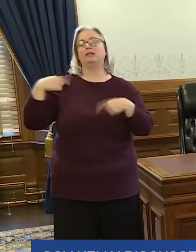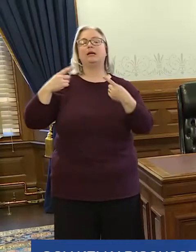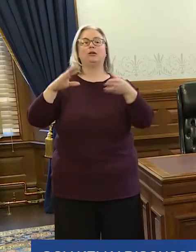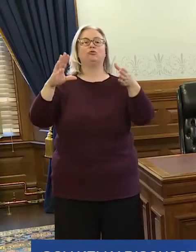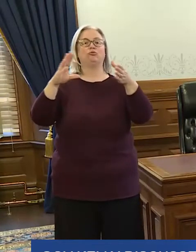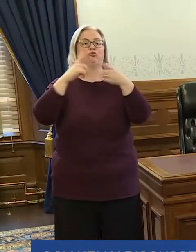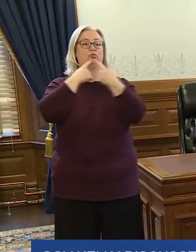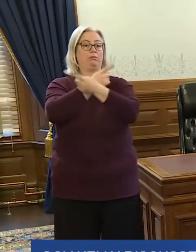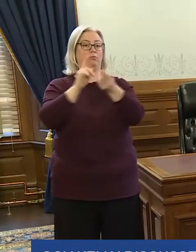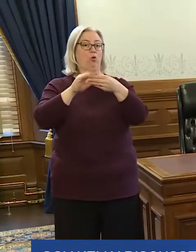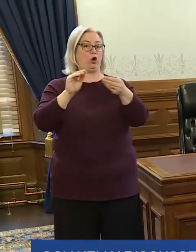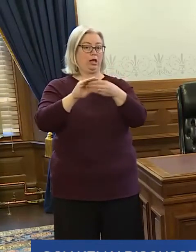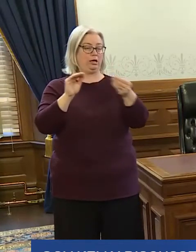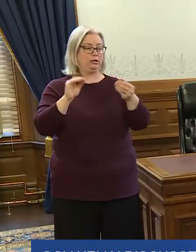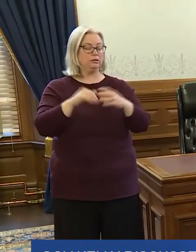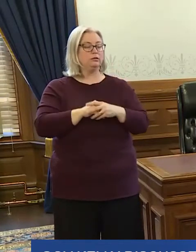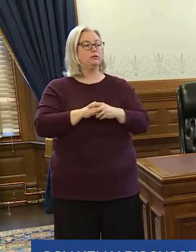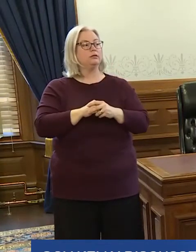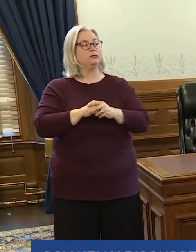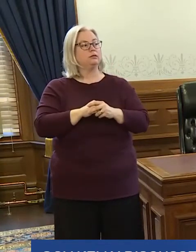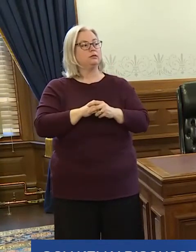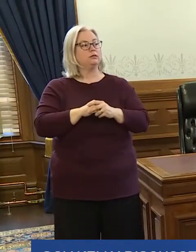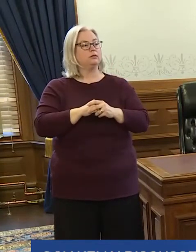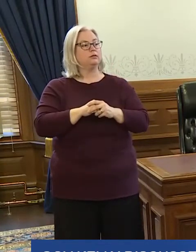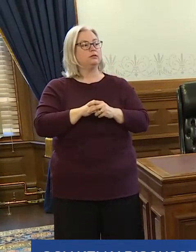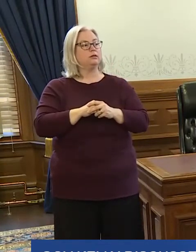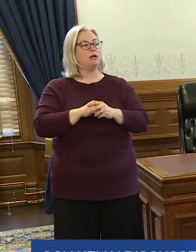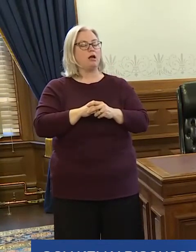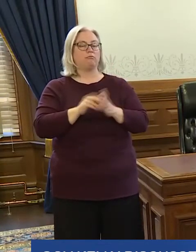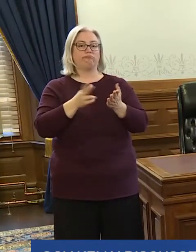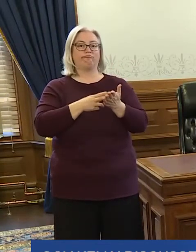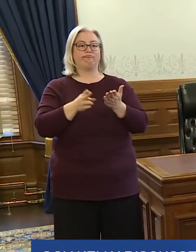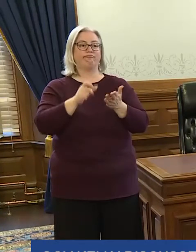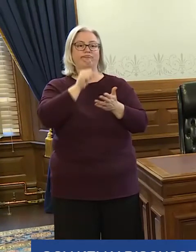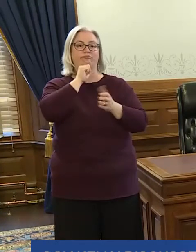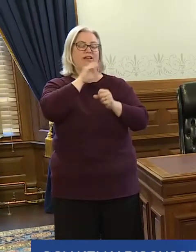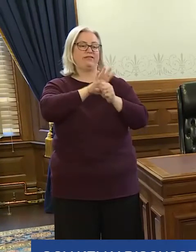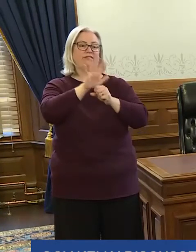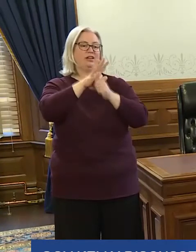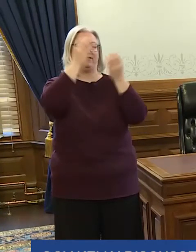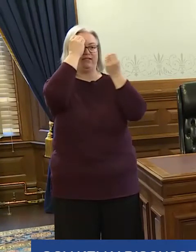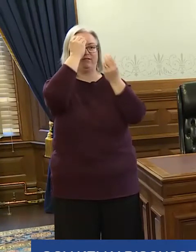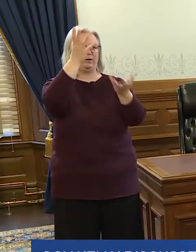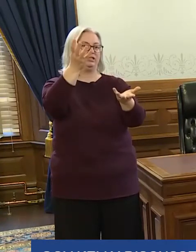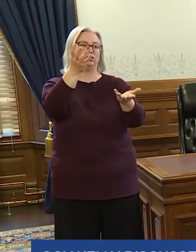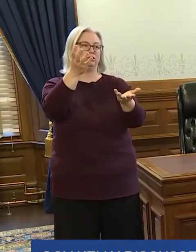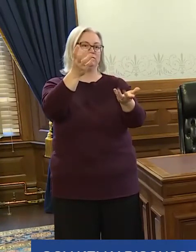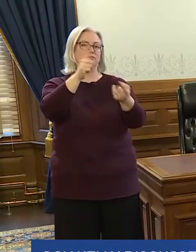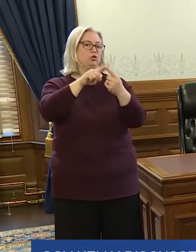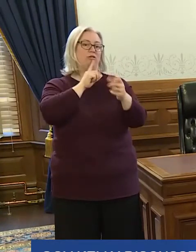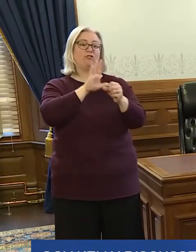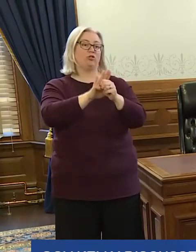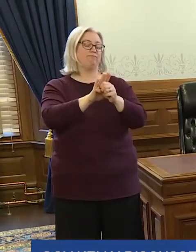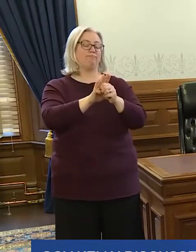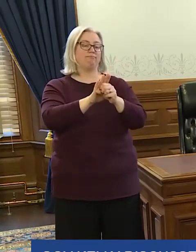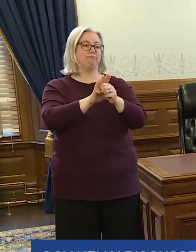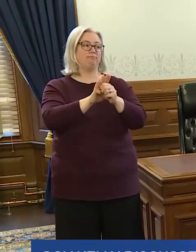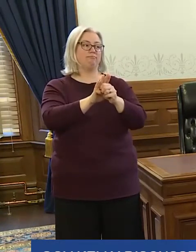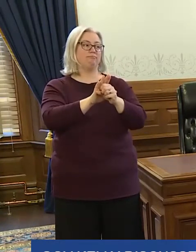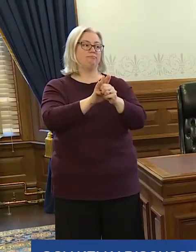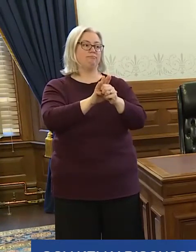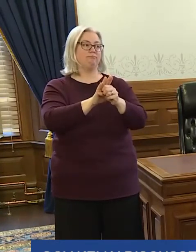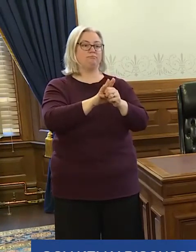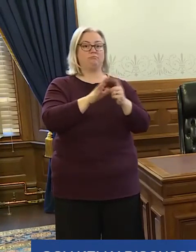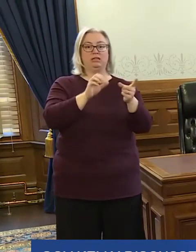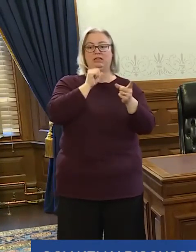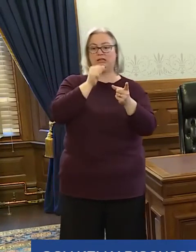reported, and, you know, I really don't have enough information to confirm or. He's